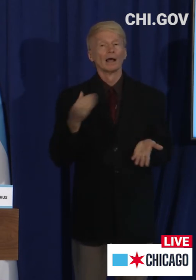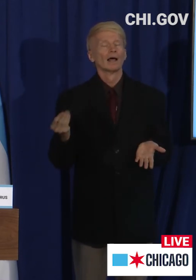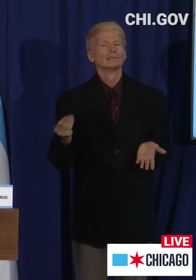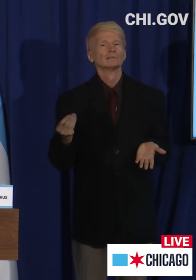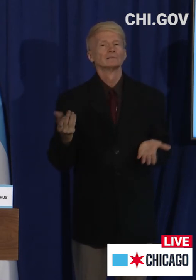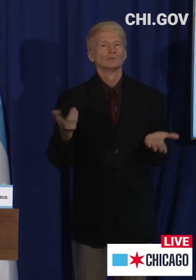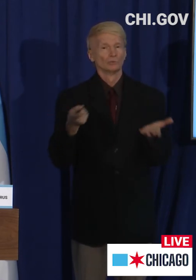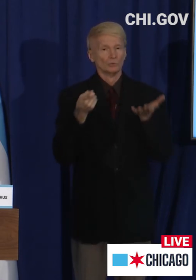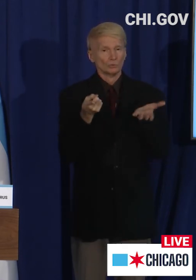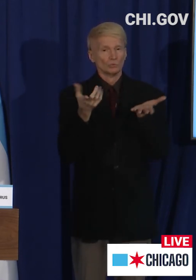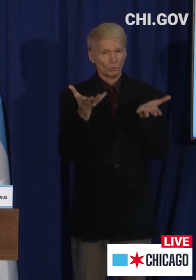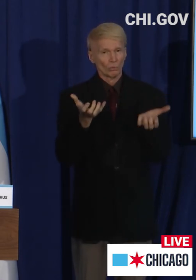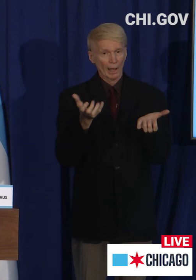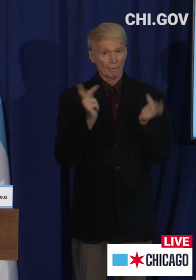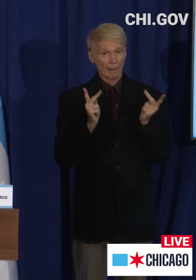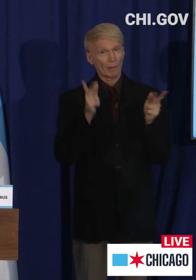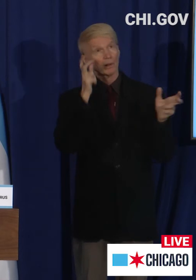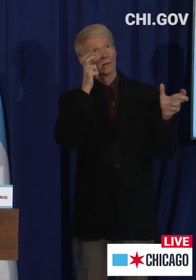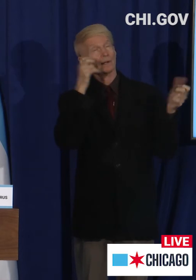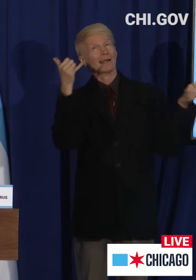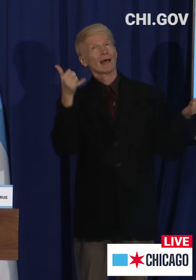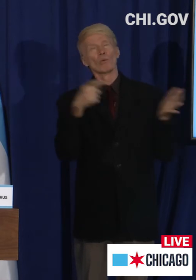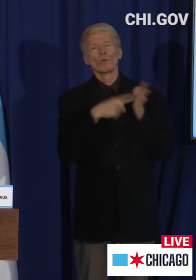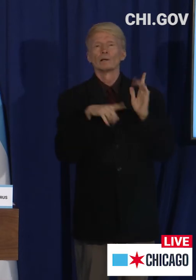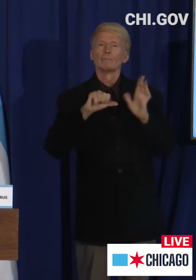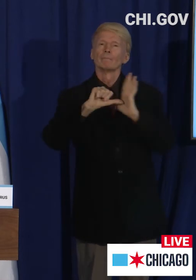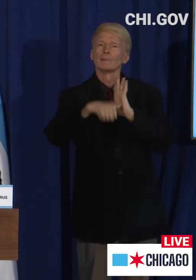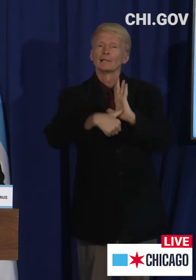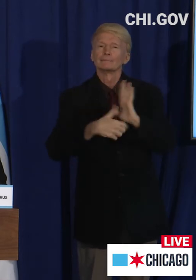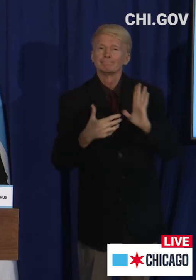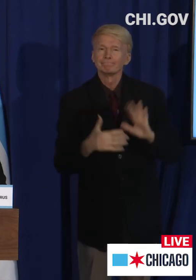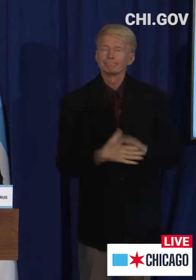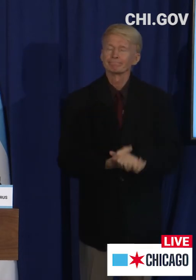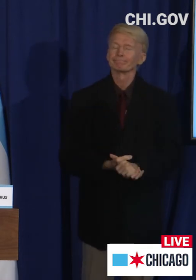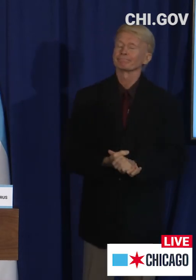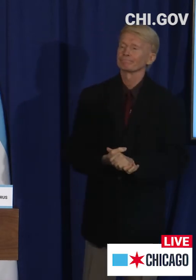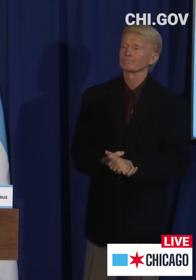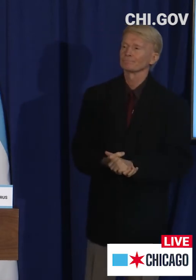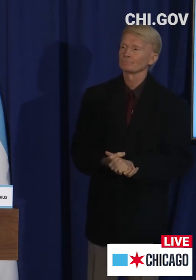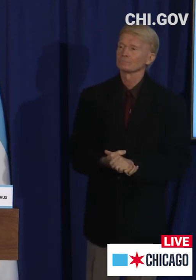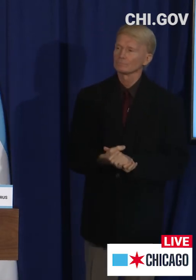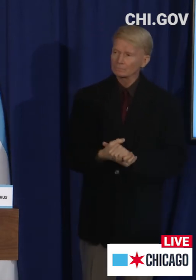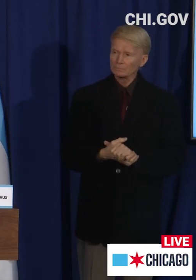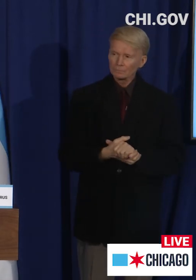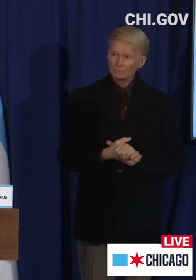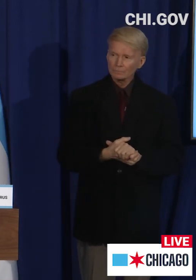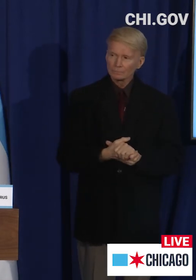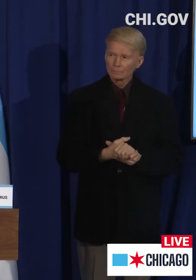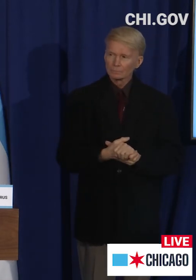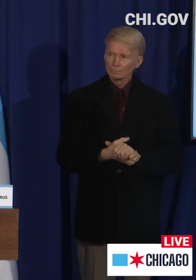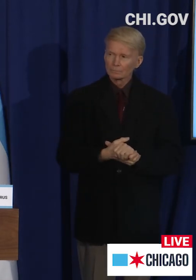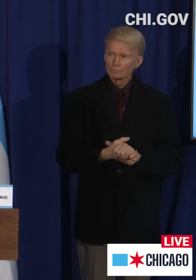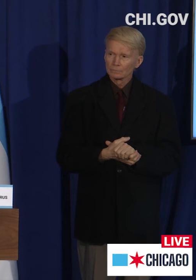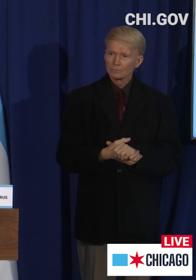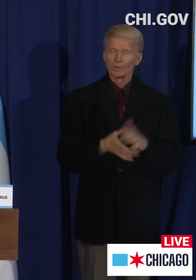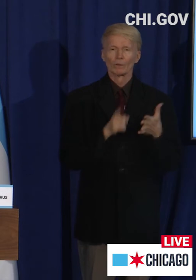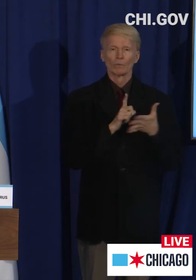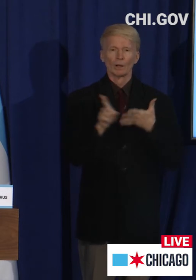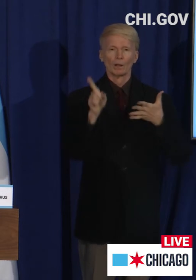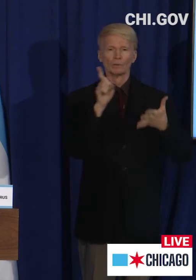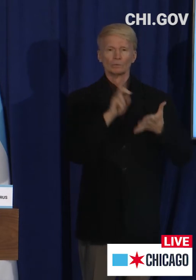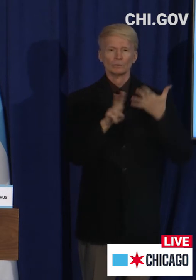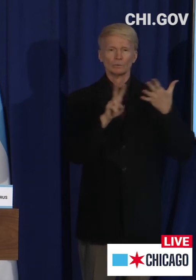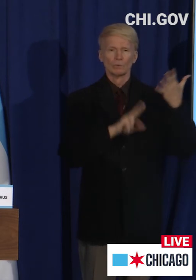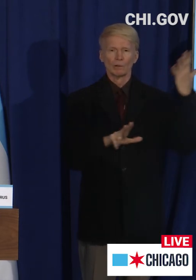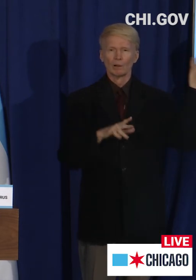you want that particular population to keep in mind? Yeah. So, as we've been talking about really week after week,